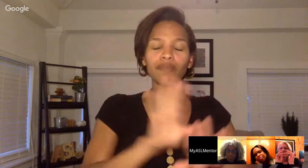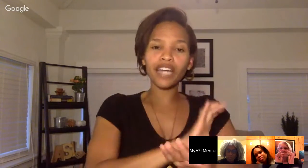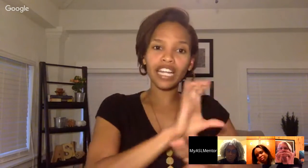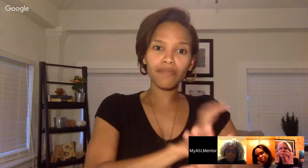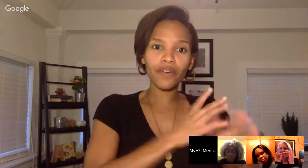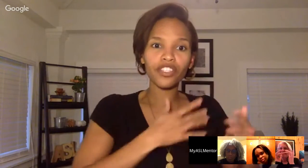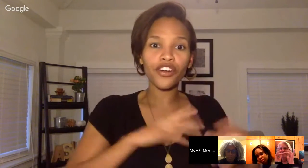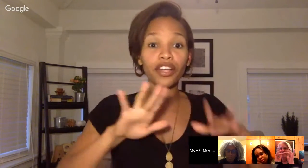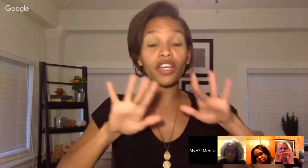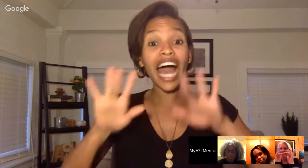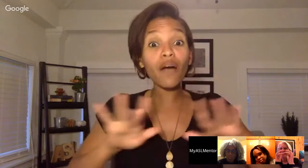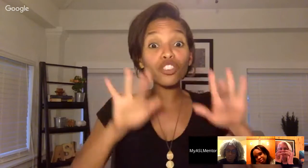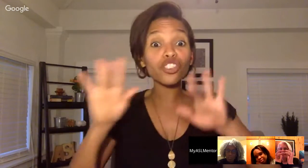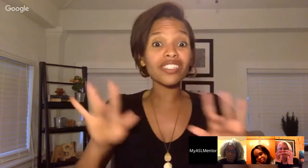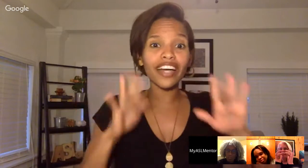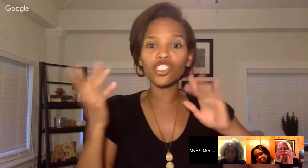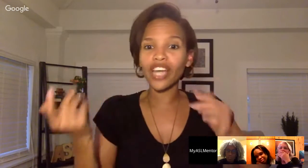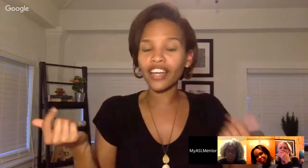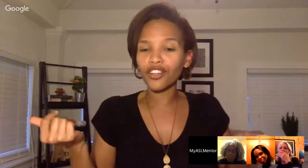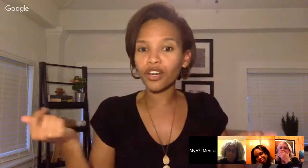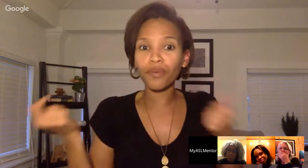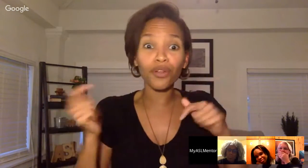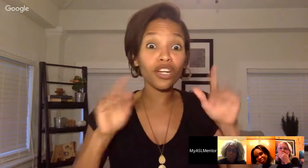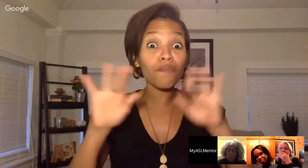keep signing in my way, sorry. How would she sign she had no computer?